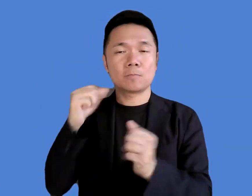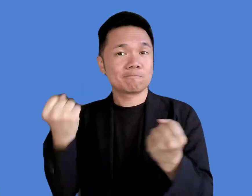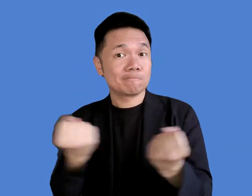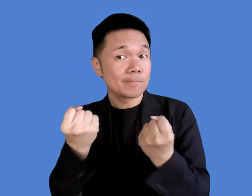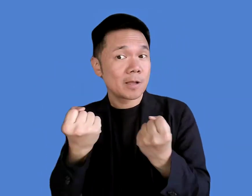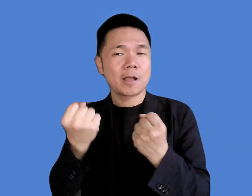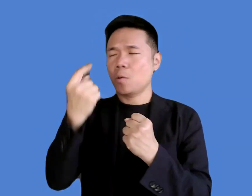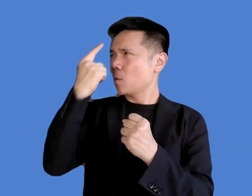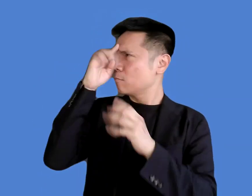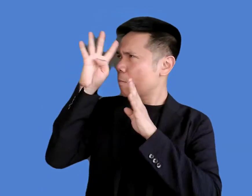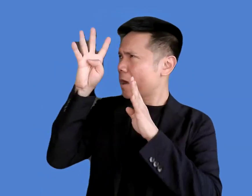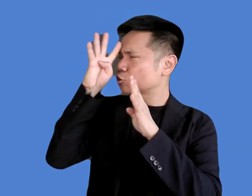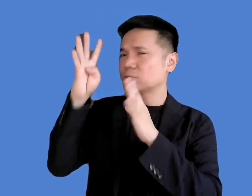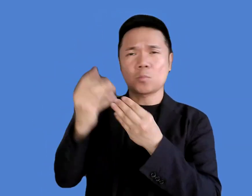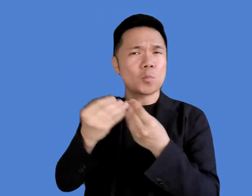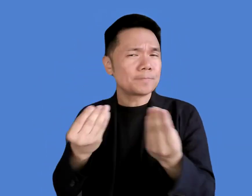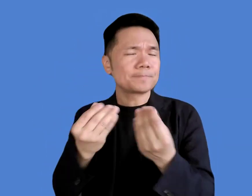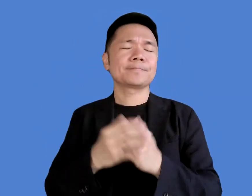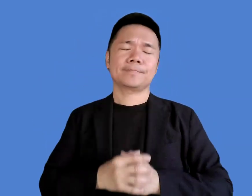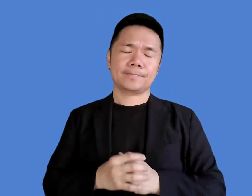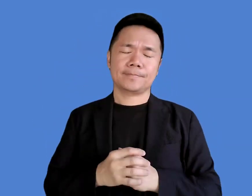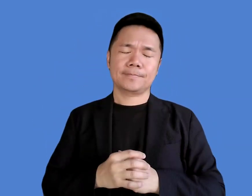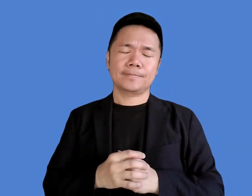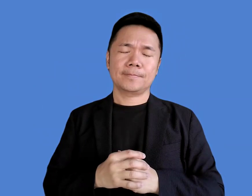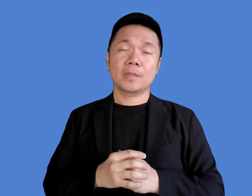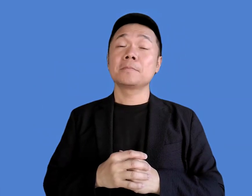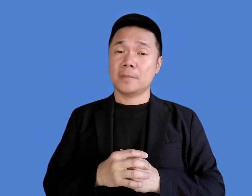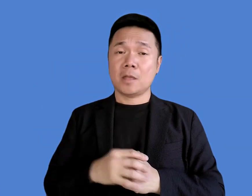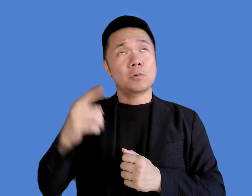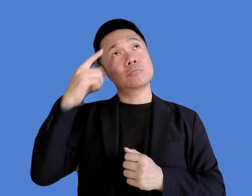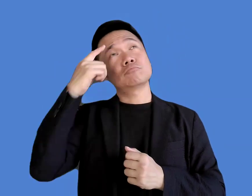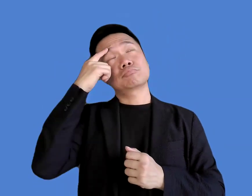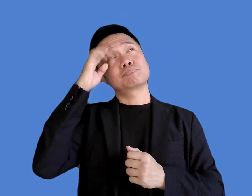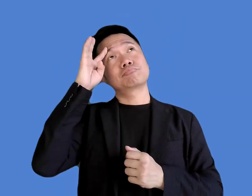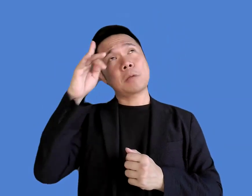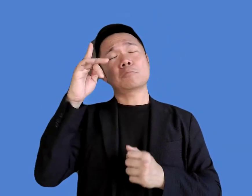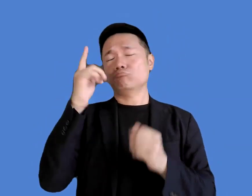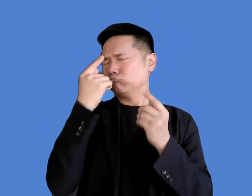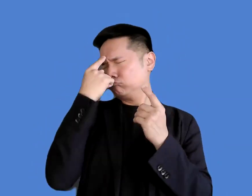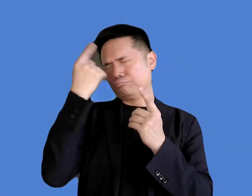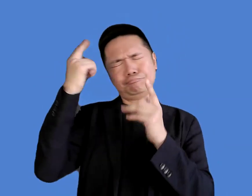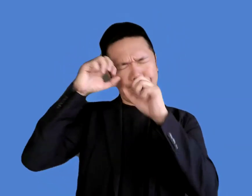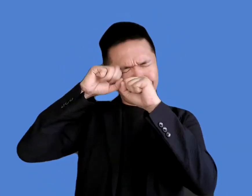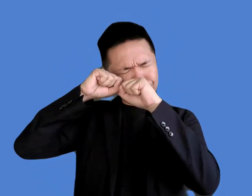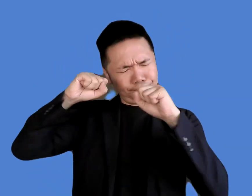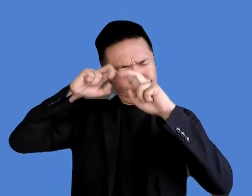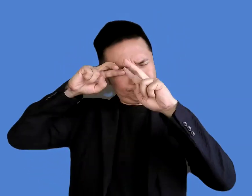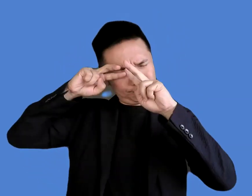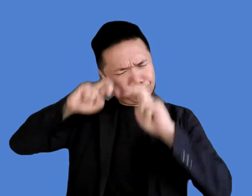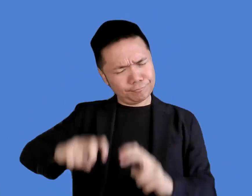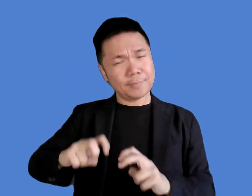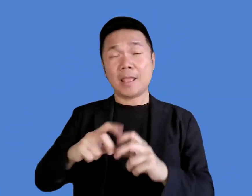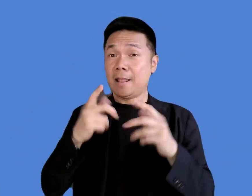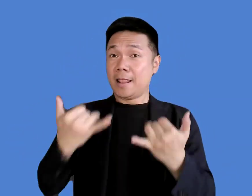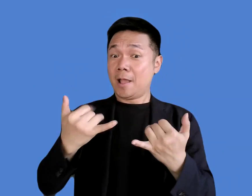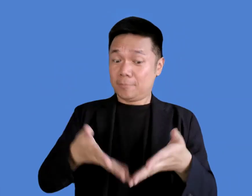innovative areas we need to approach? And we really reflected on a lot of that. And that has helped us get to today where